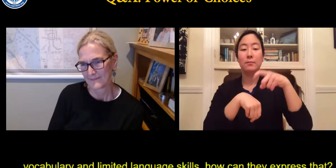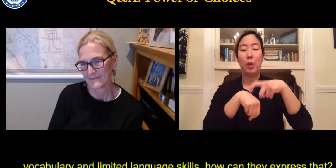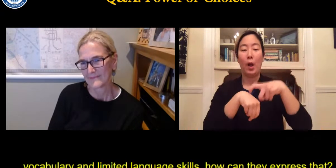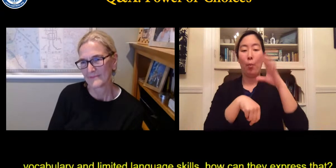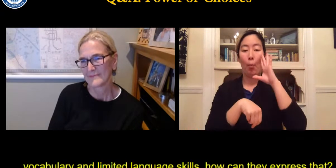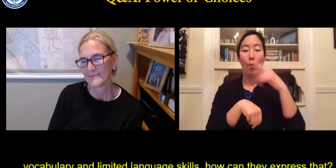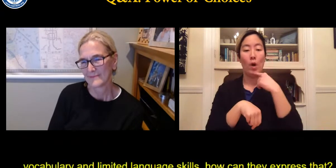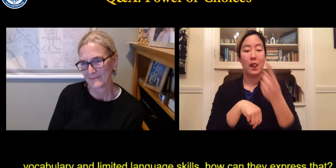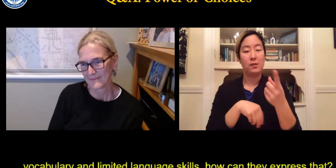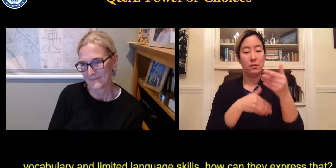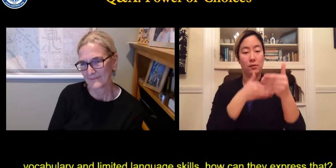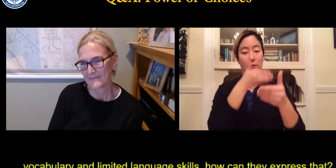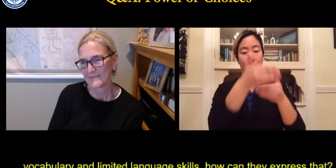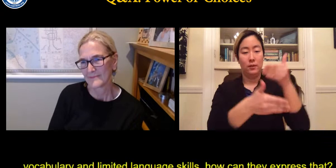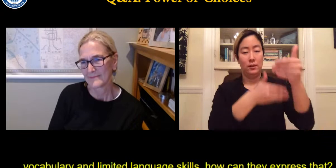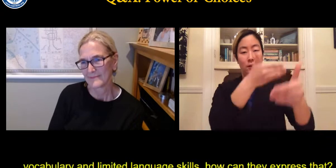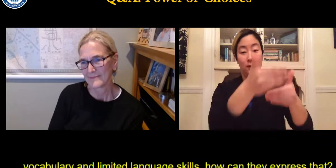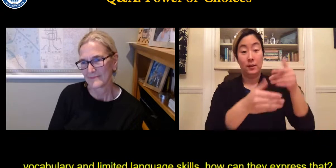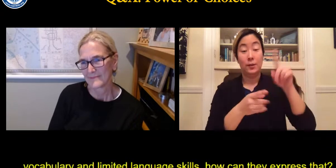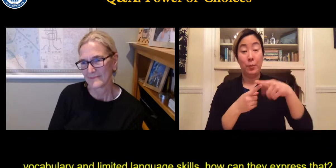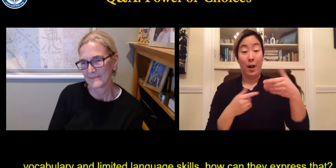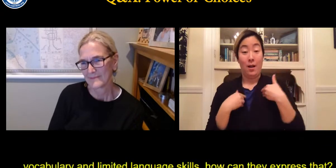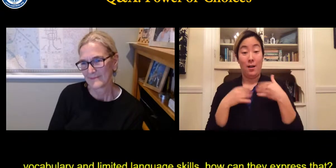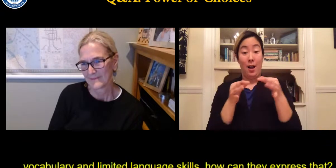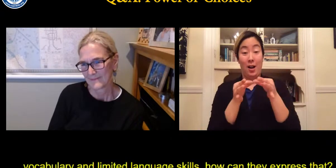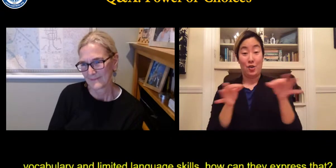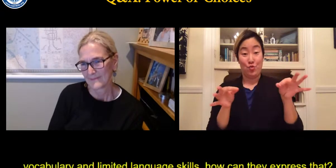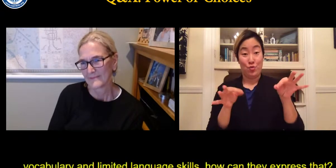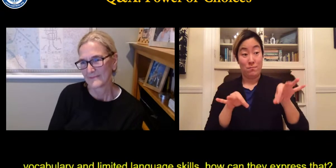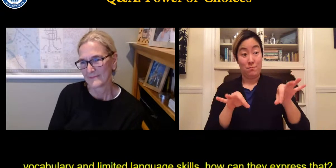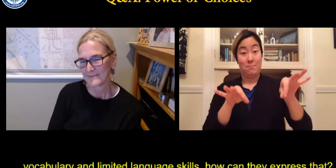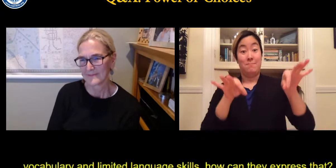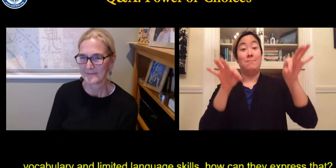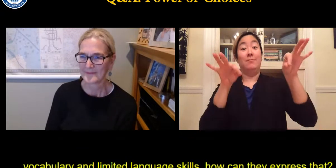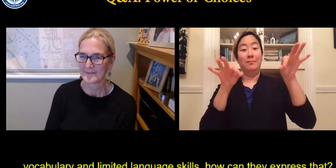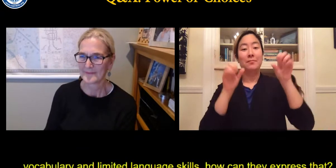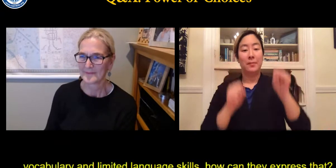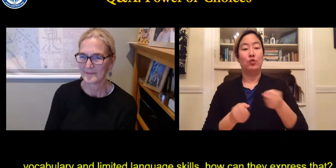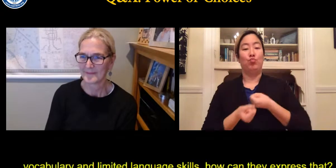are still in a development mode. They're still learning, they're still acquiring language.